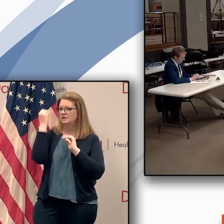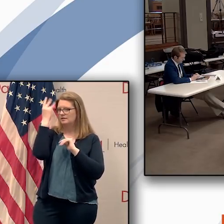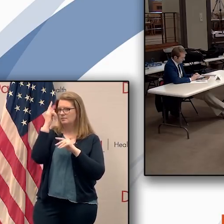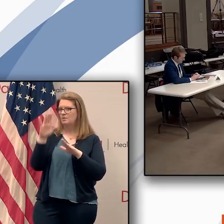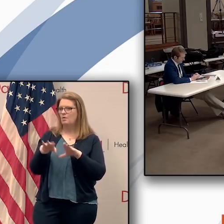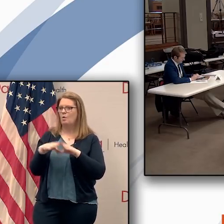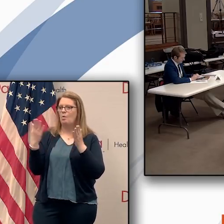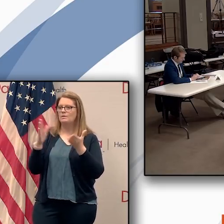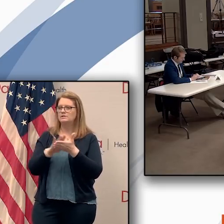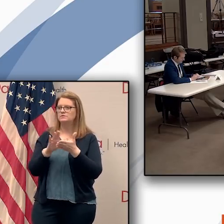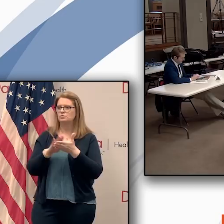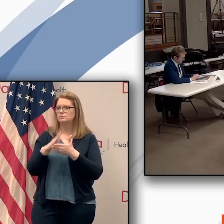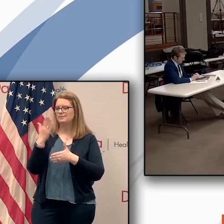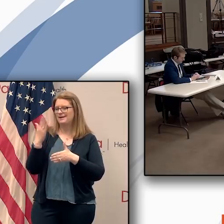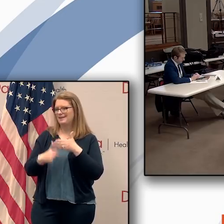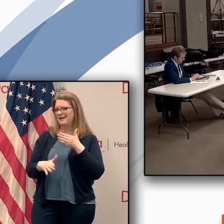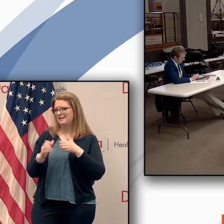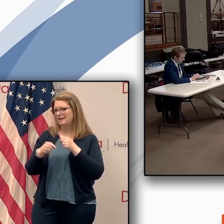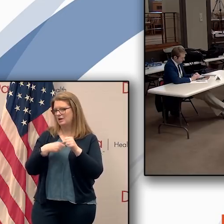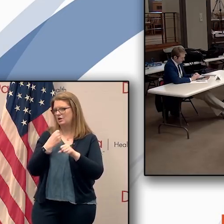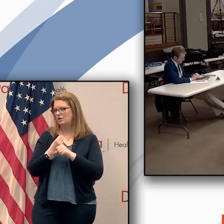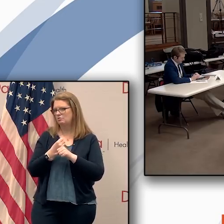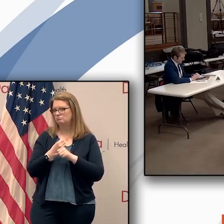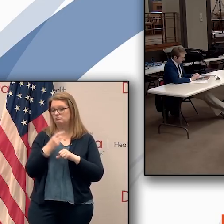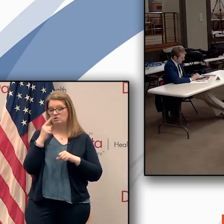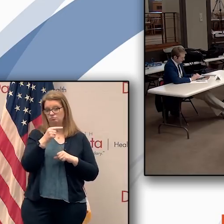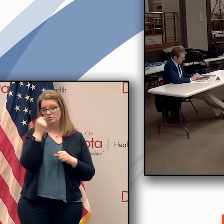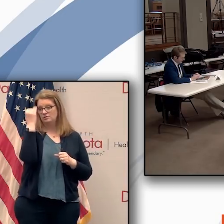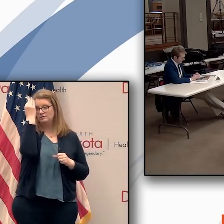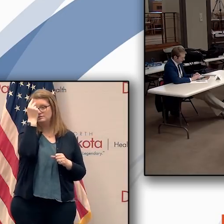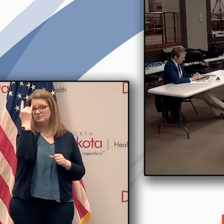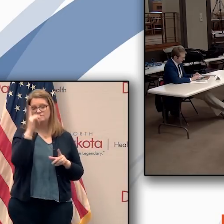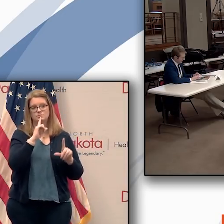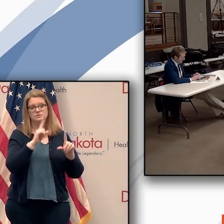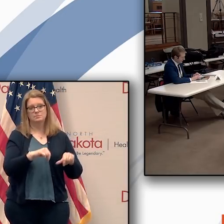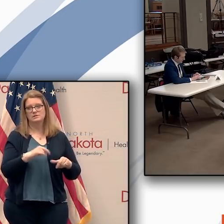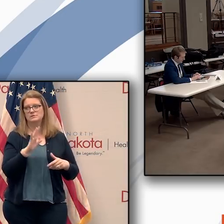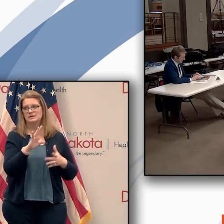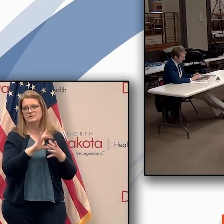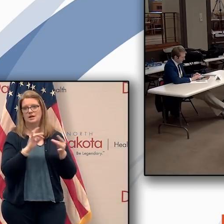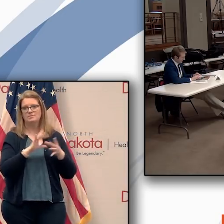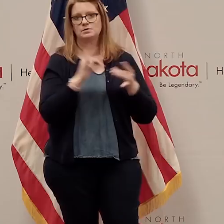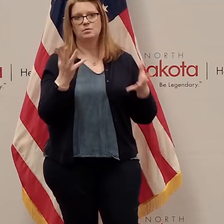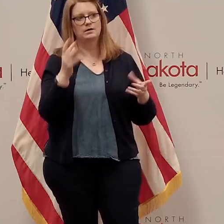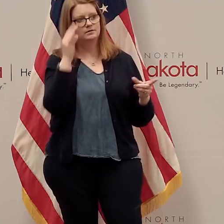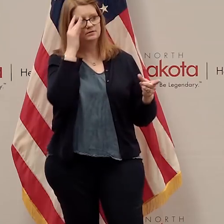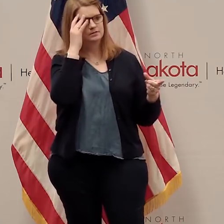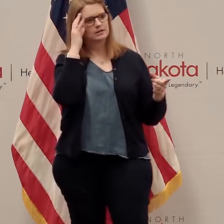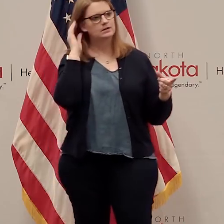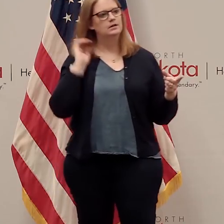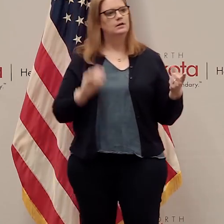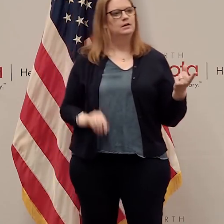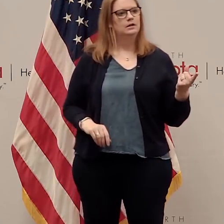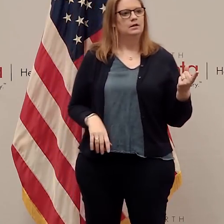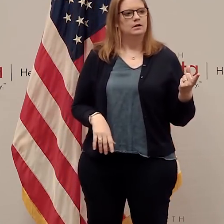schools by the end of the academic year. Is that something you're considering, and what is your response to his comments?